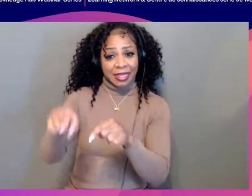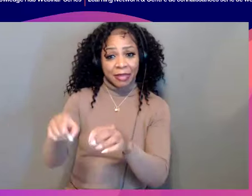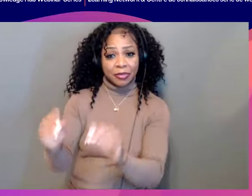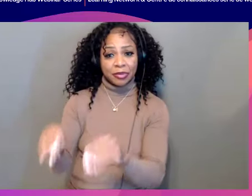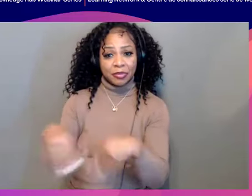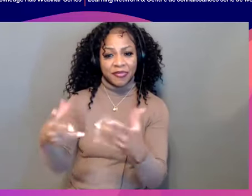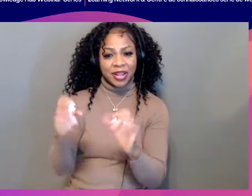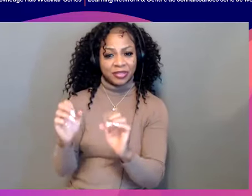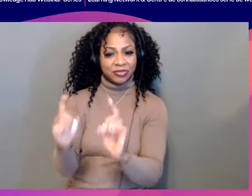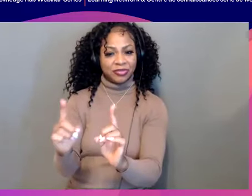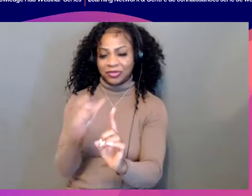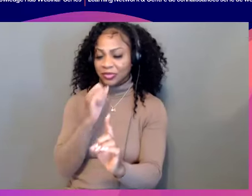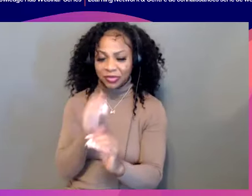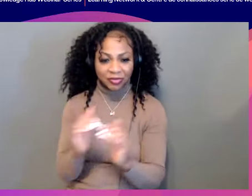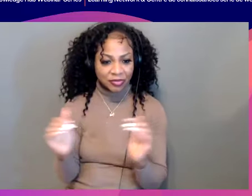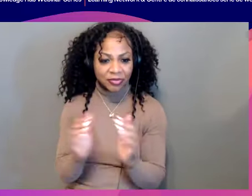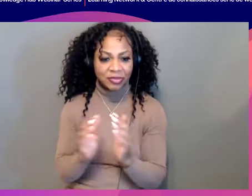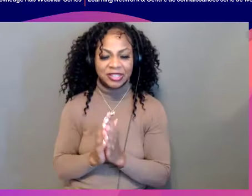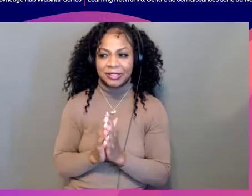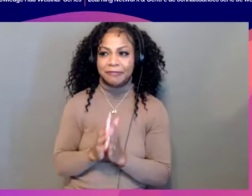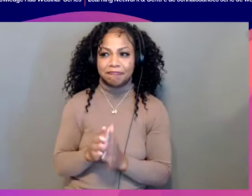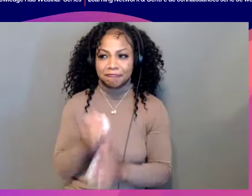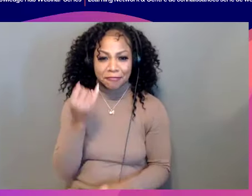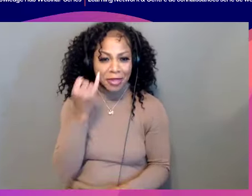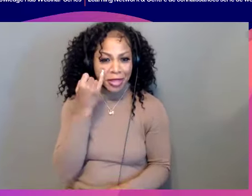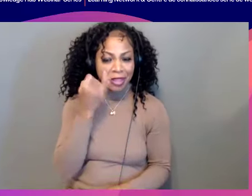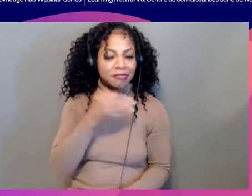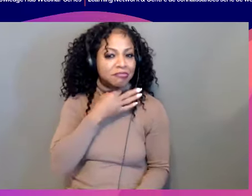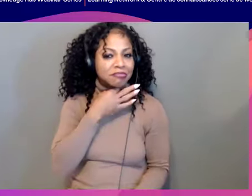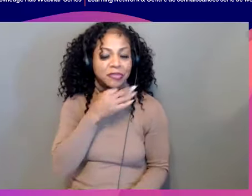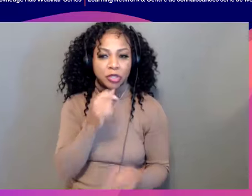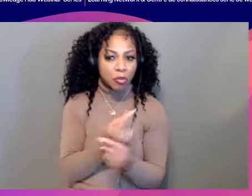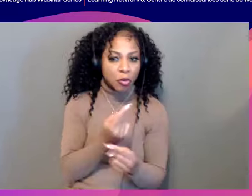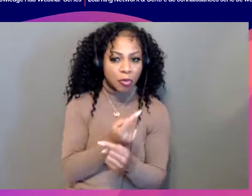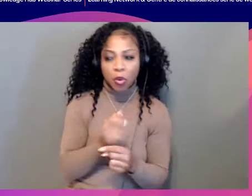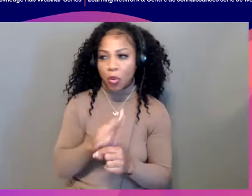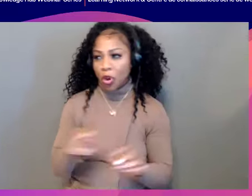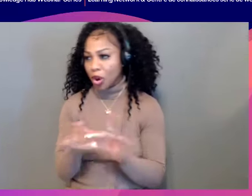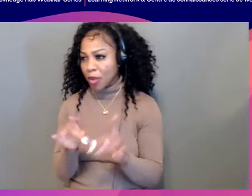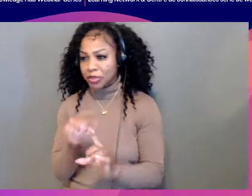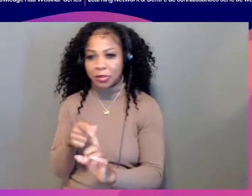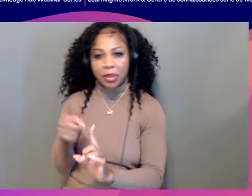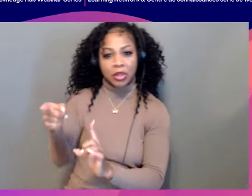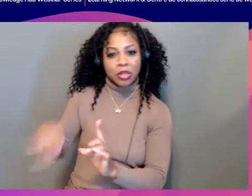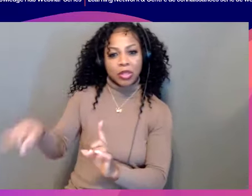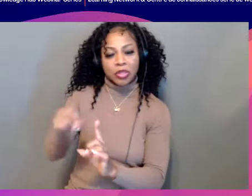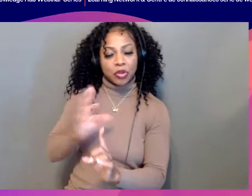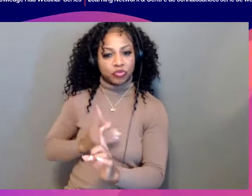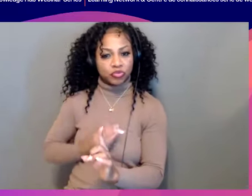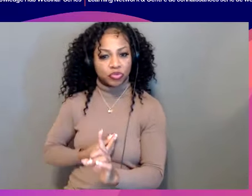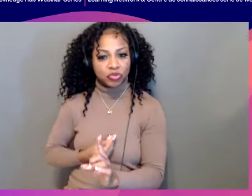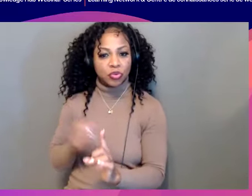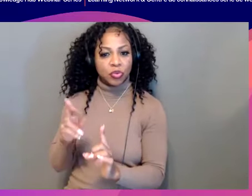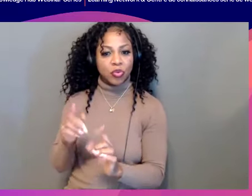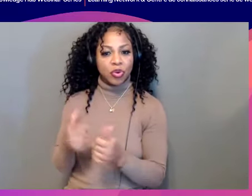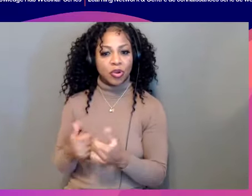education, inappropriate curiosity or comments about a coworker's transition or relationships,